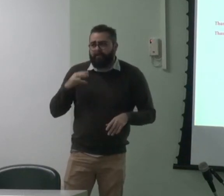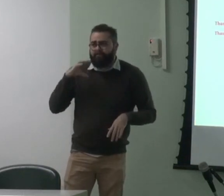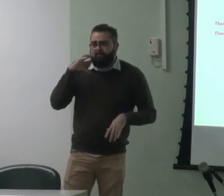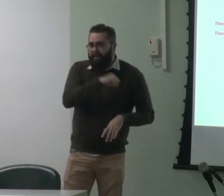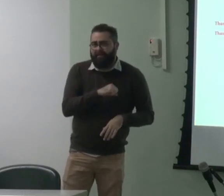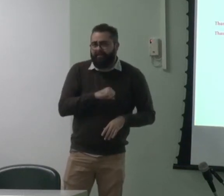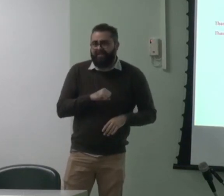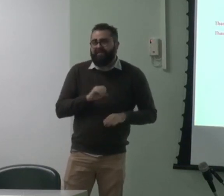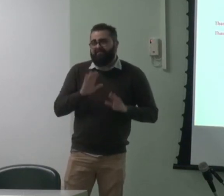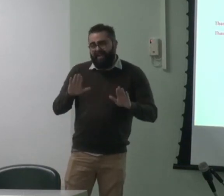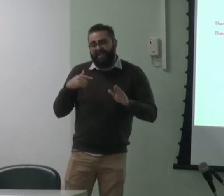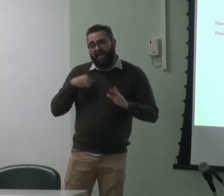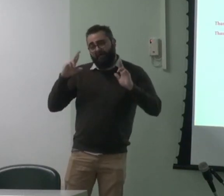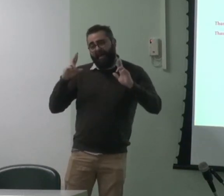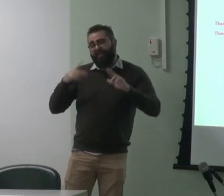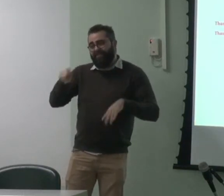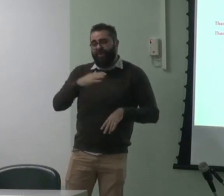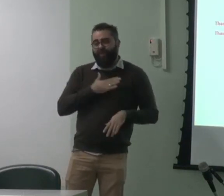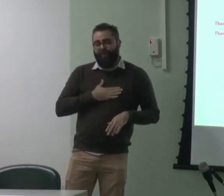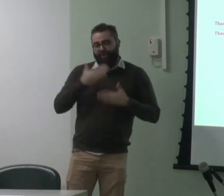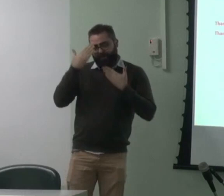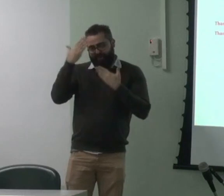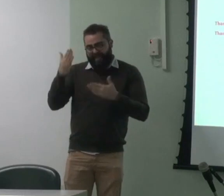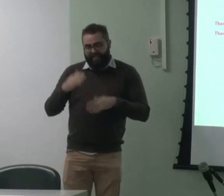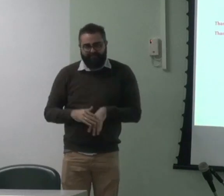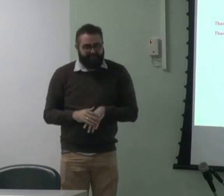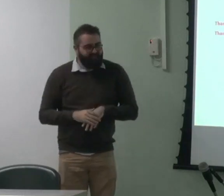the discussion part.